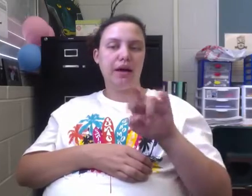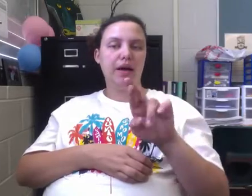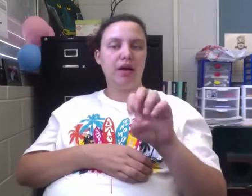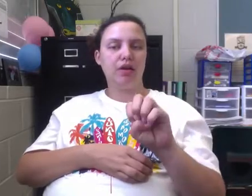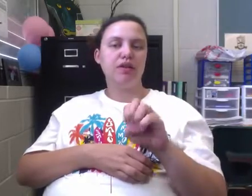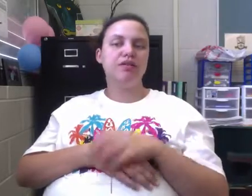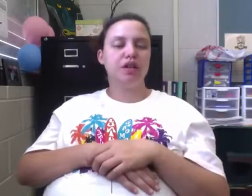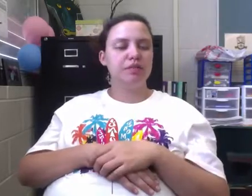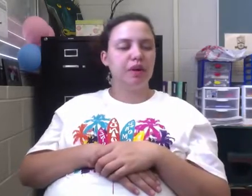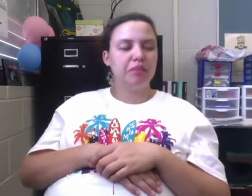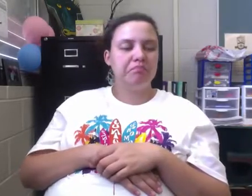It's finger spelled.